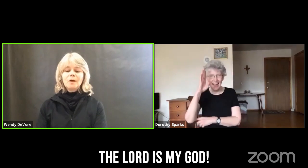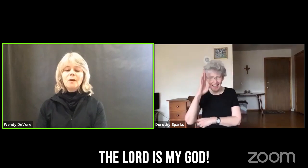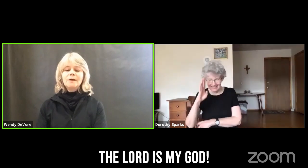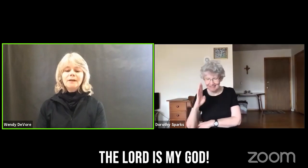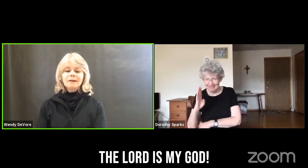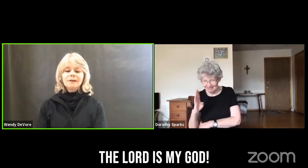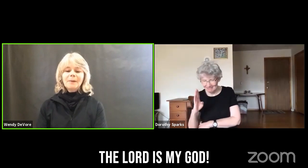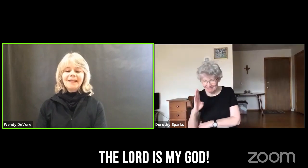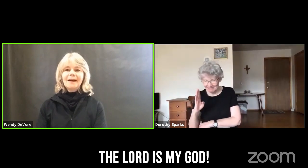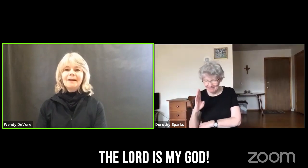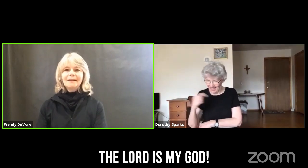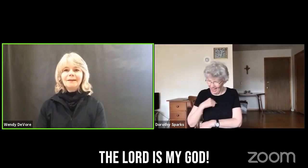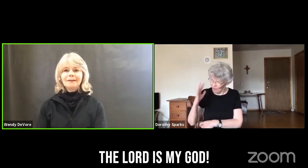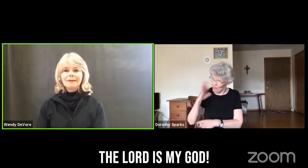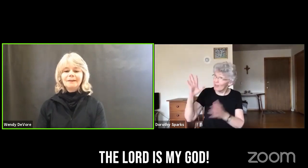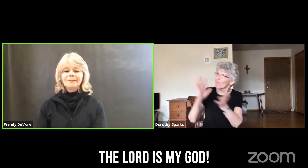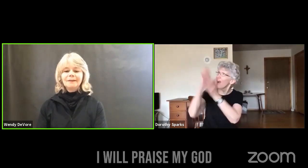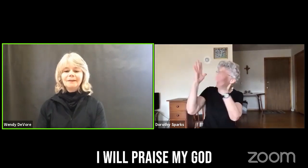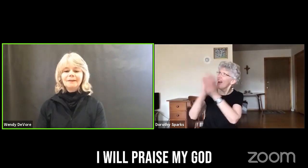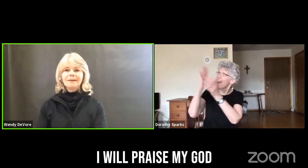The Lord is my God.